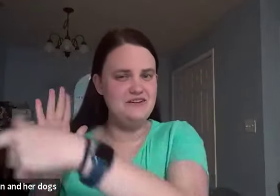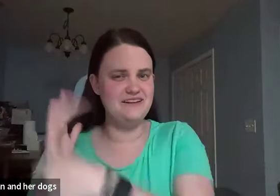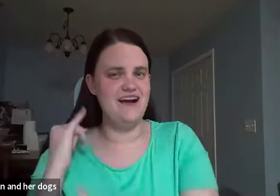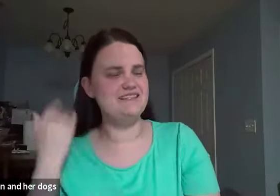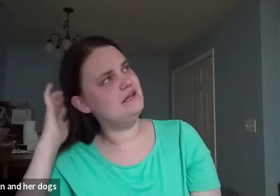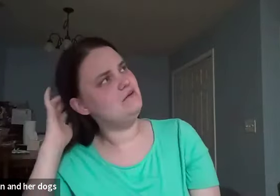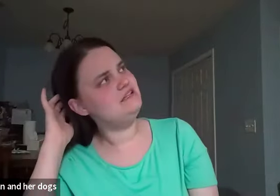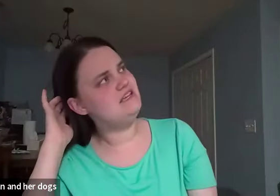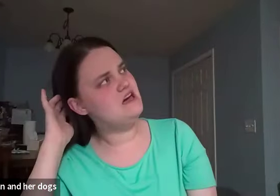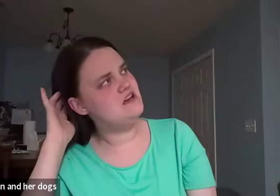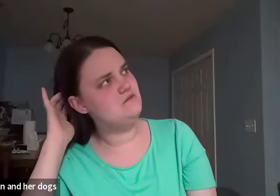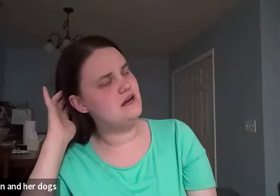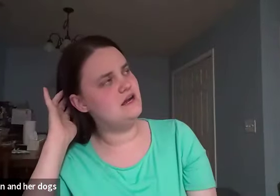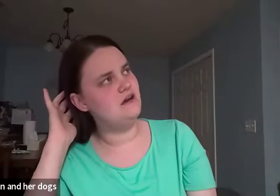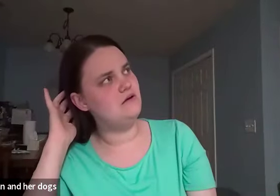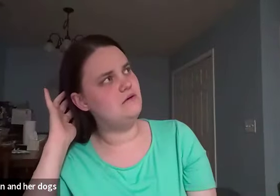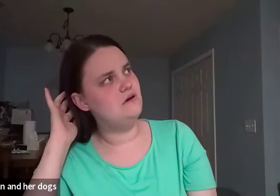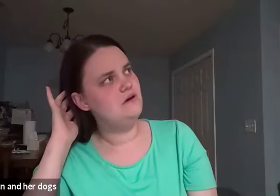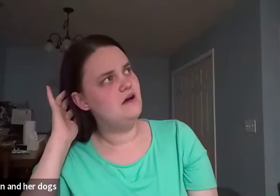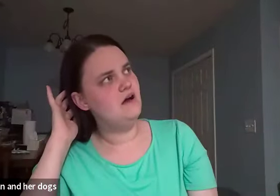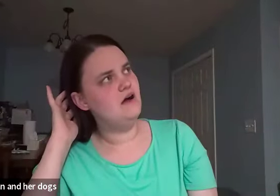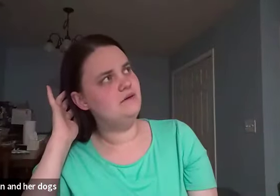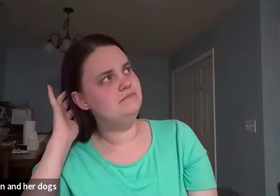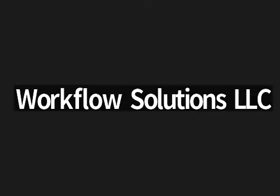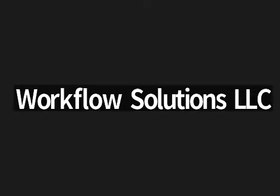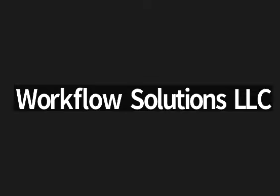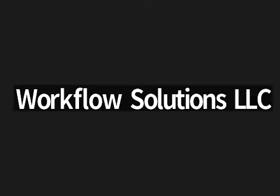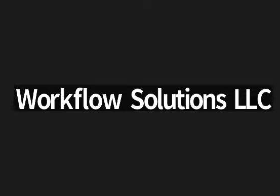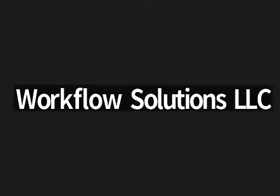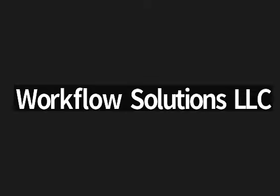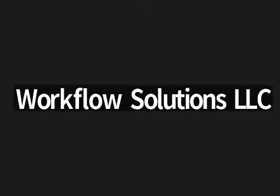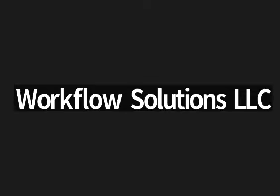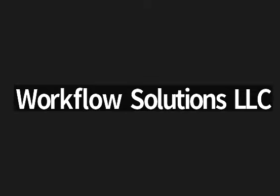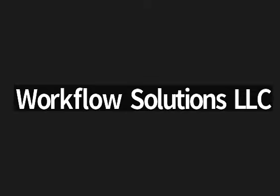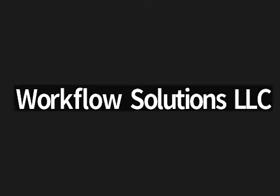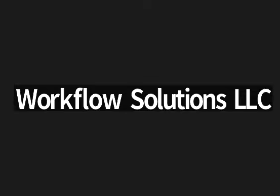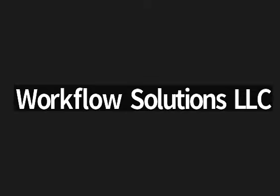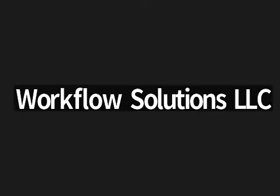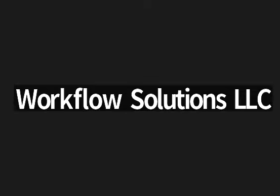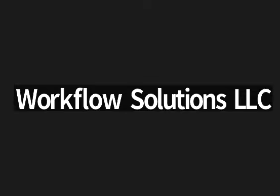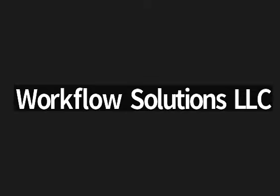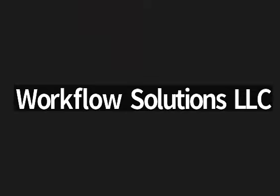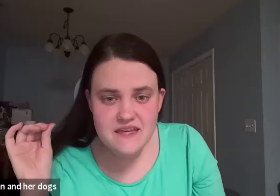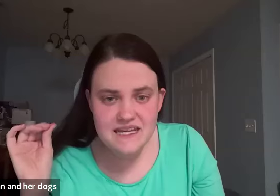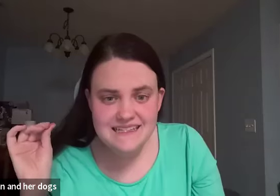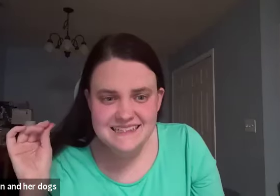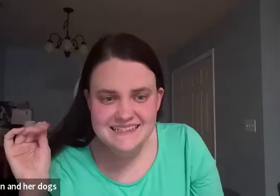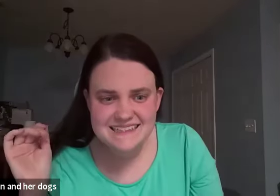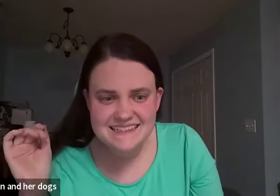later in class and I'm like, what's another one I know? Ask Never because, a sign oh, for sorry. Say that again.